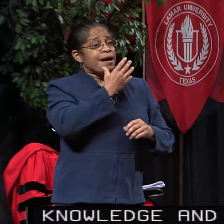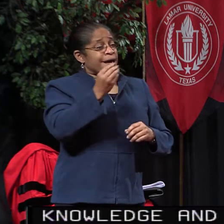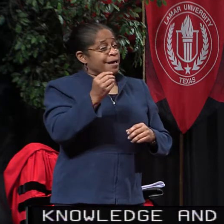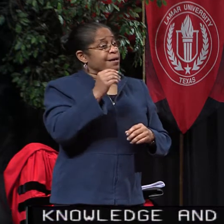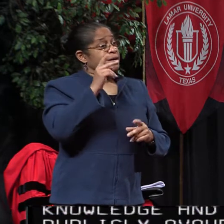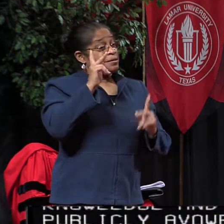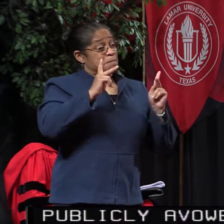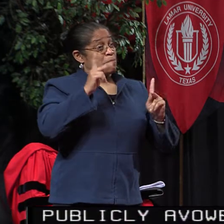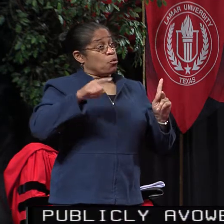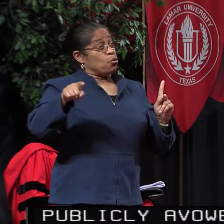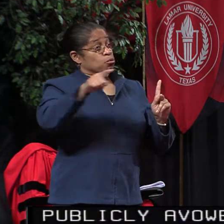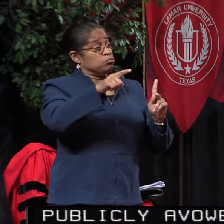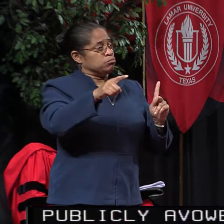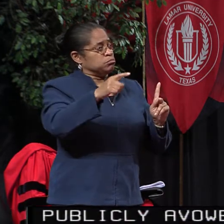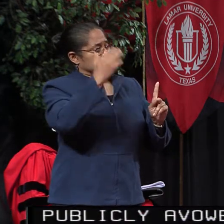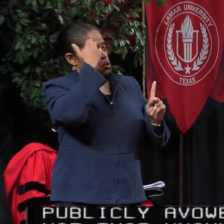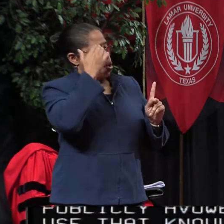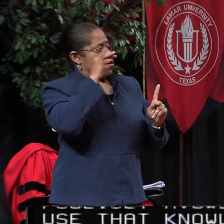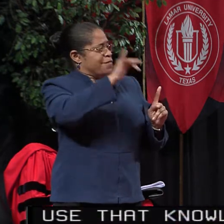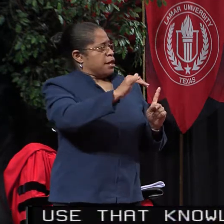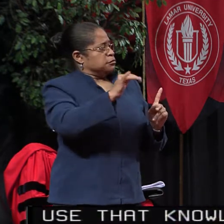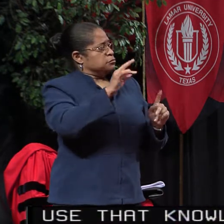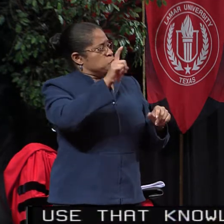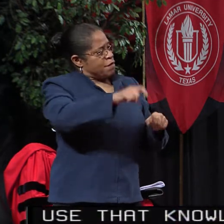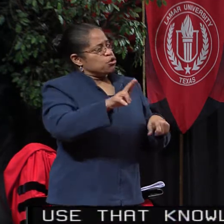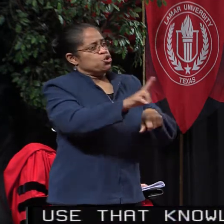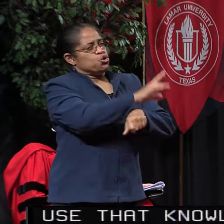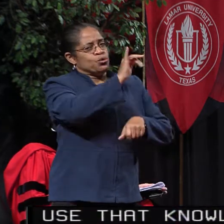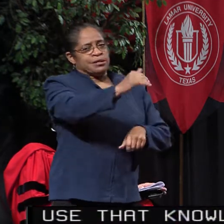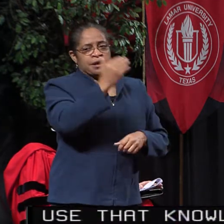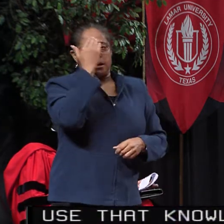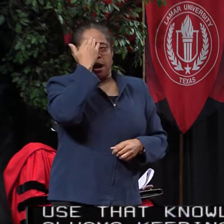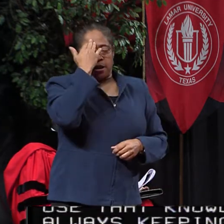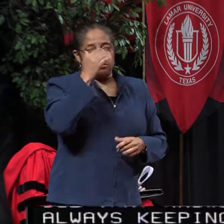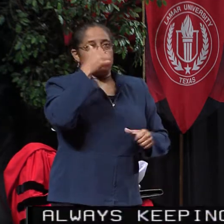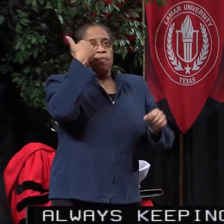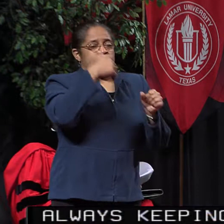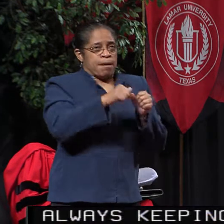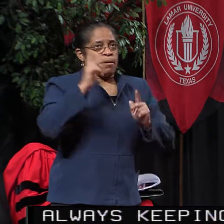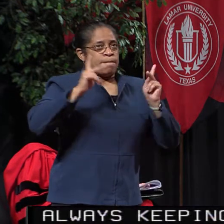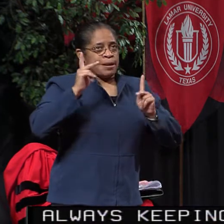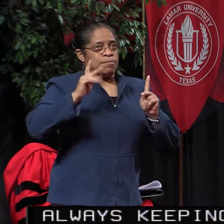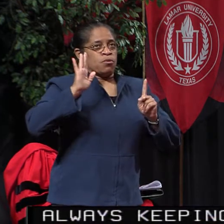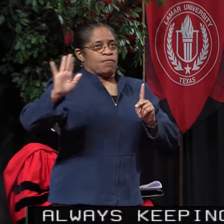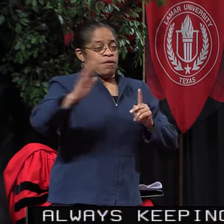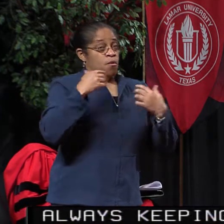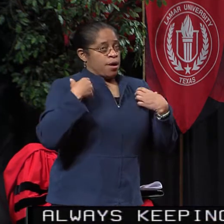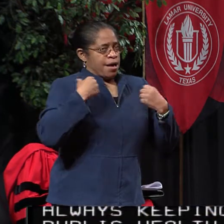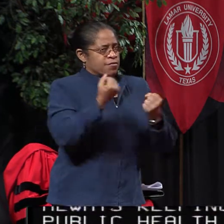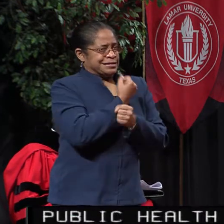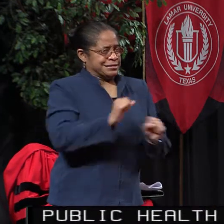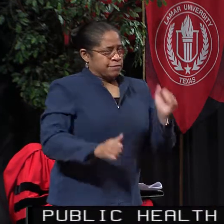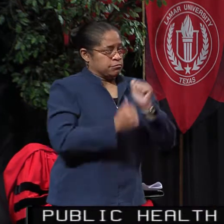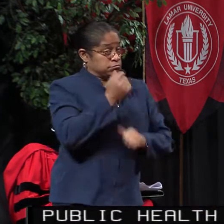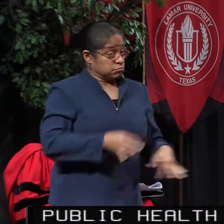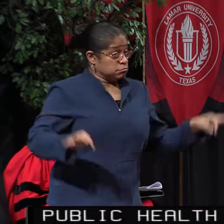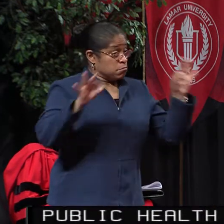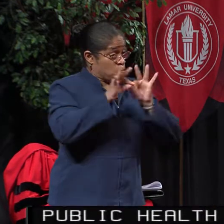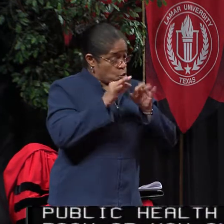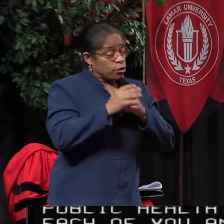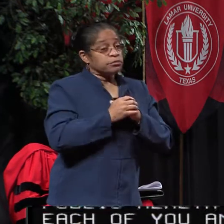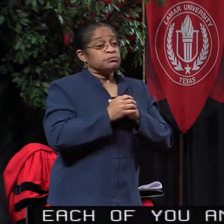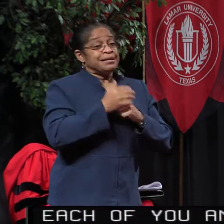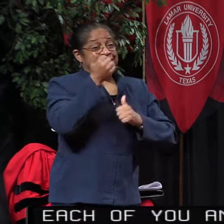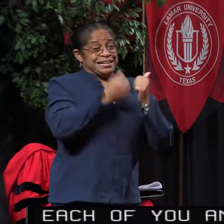use that knowledge ethically, always keeping paramount the public health and safety. Each of you among the